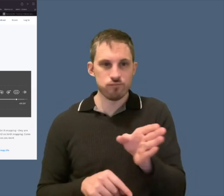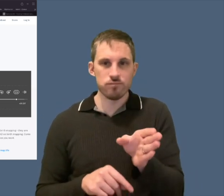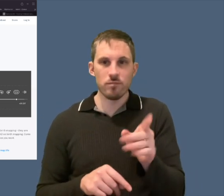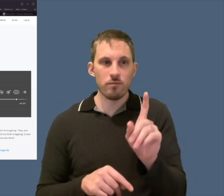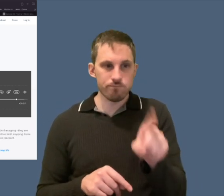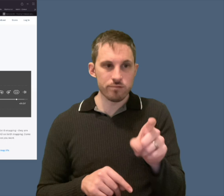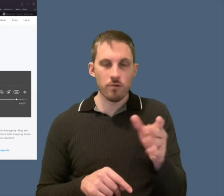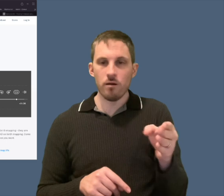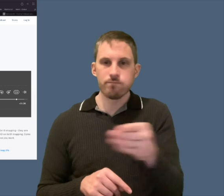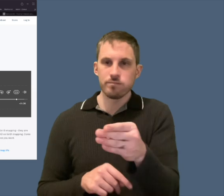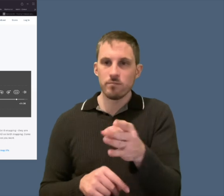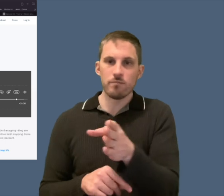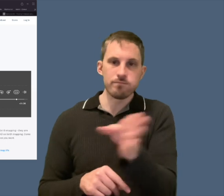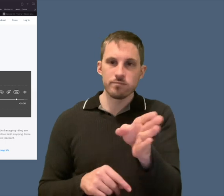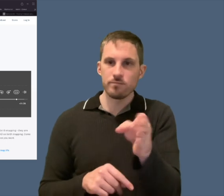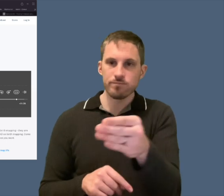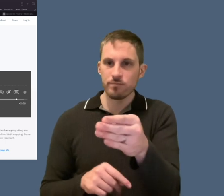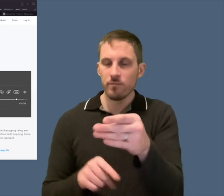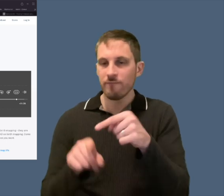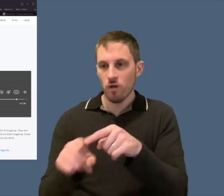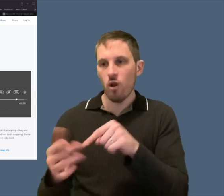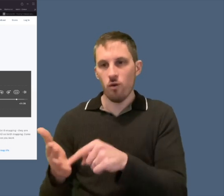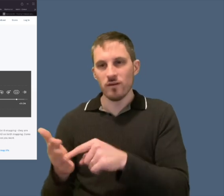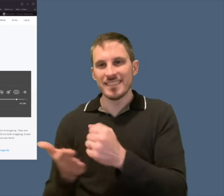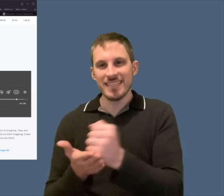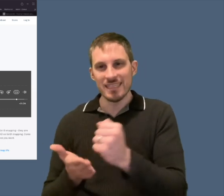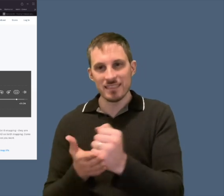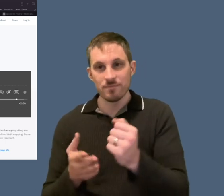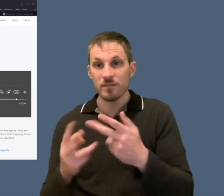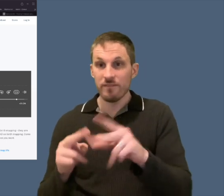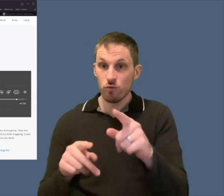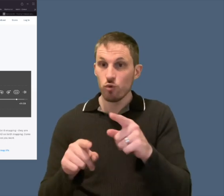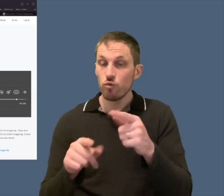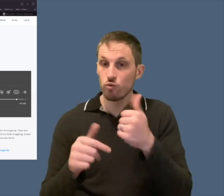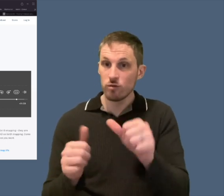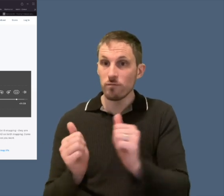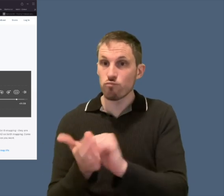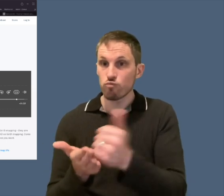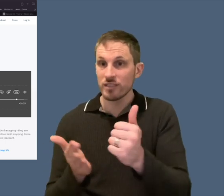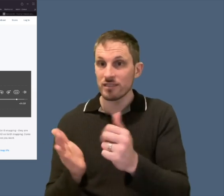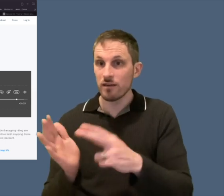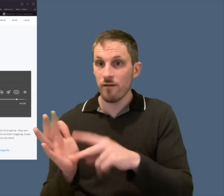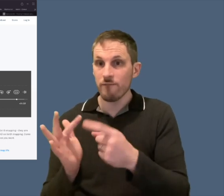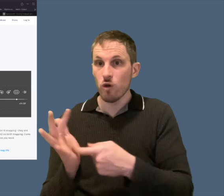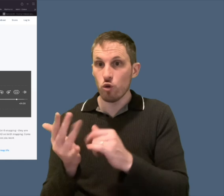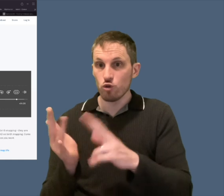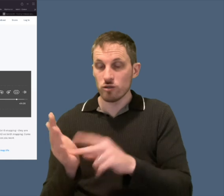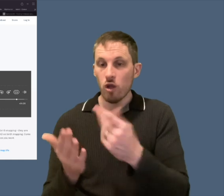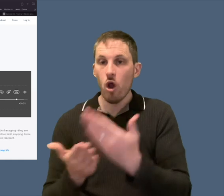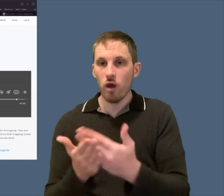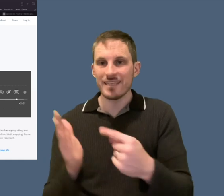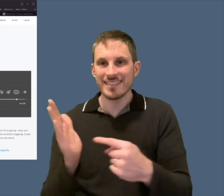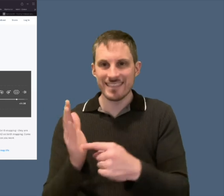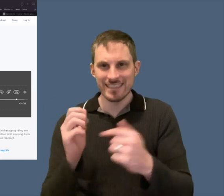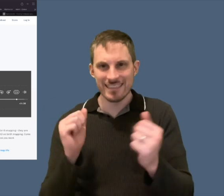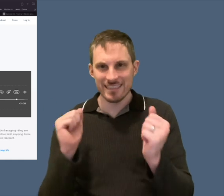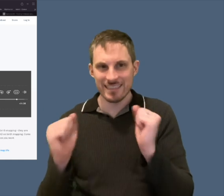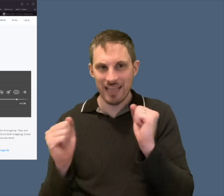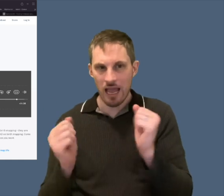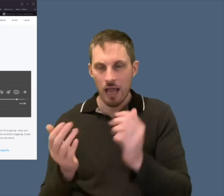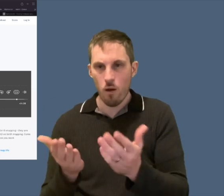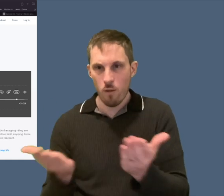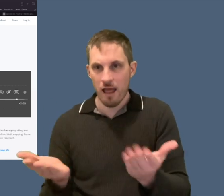that Mother-Baby Report. If you play the game in the print version, it comes on a tea towel. And it's got